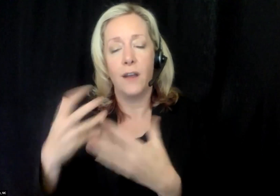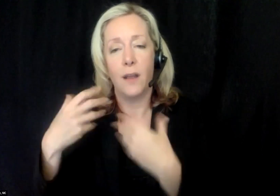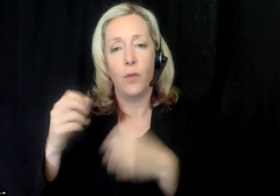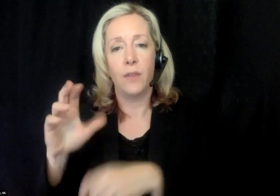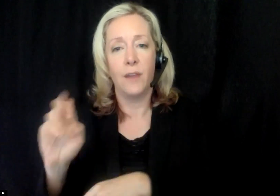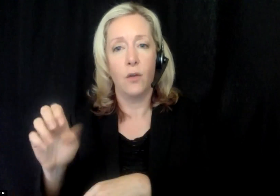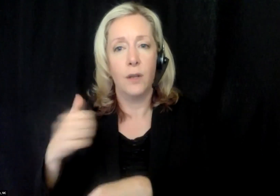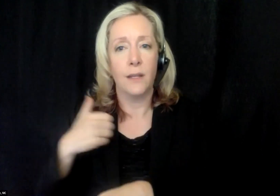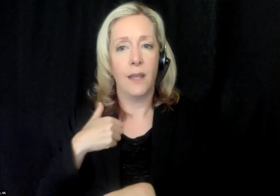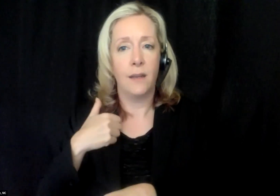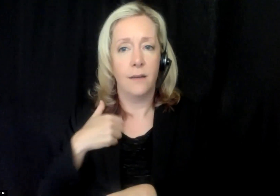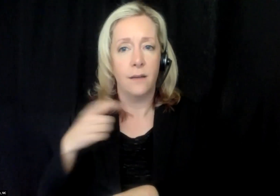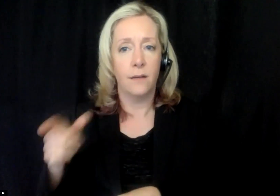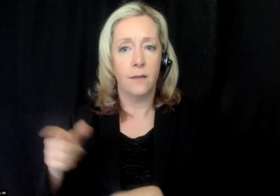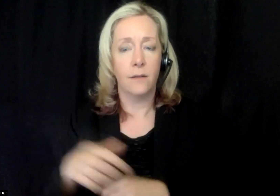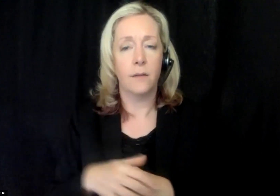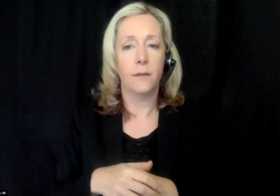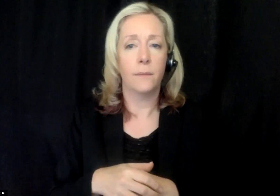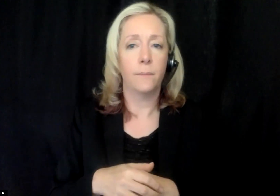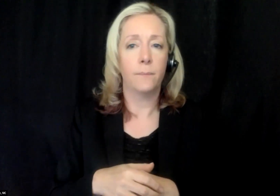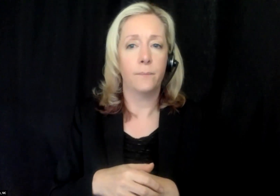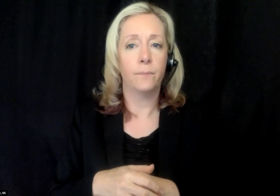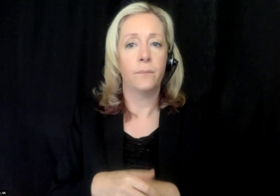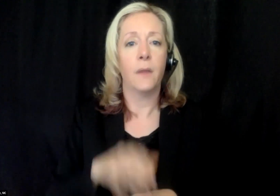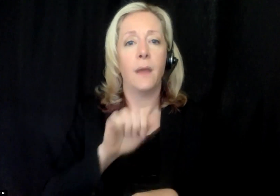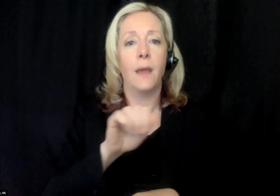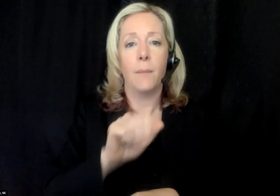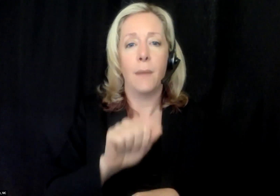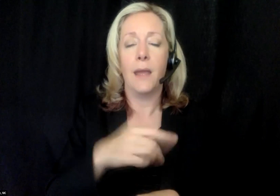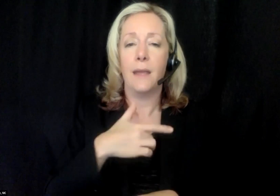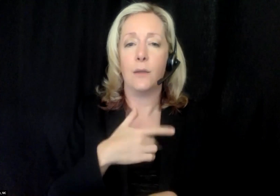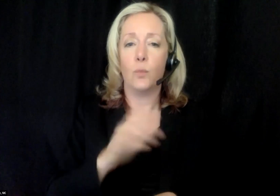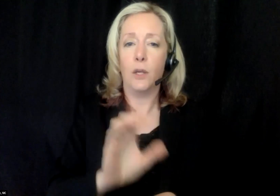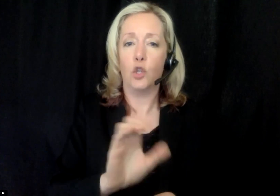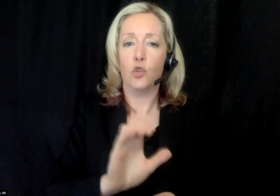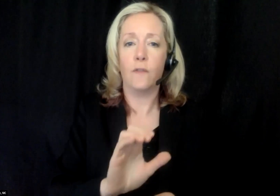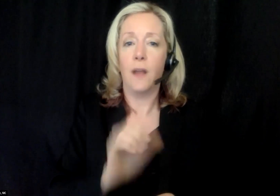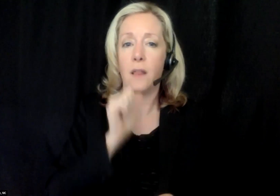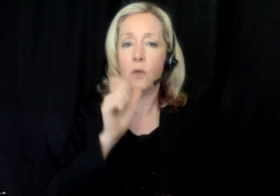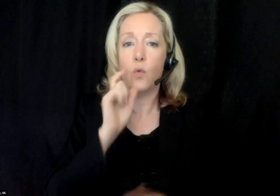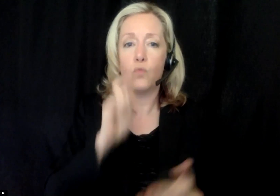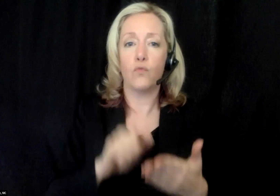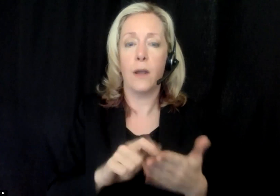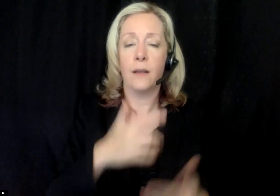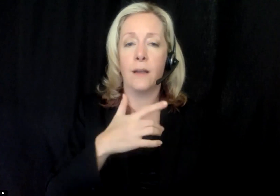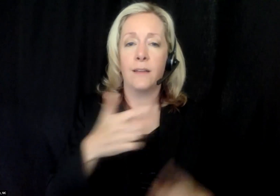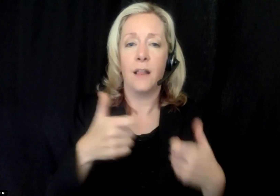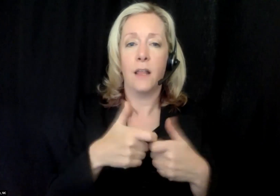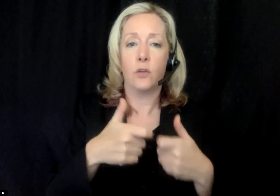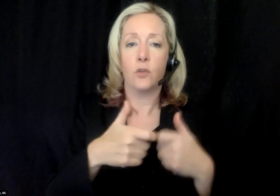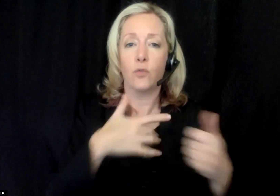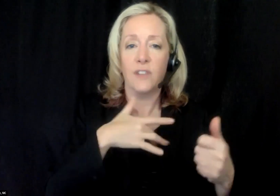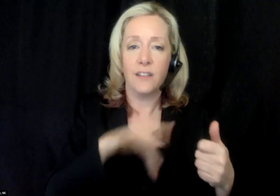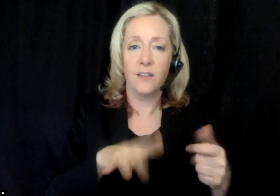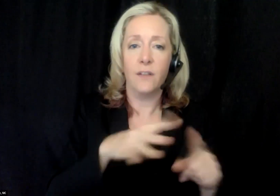has a very strong role in this, and they are conservative and they do not recognize electrical sensitivity. The